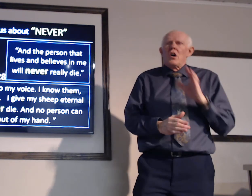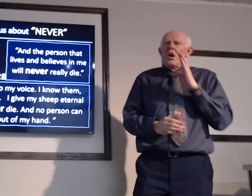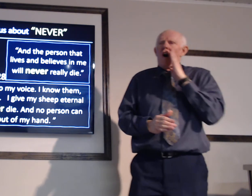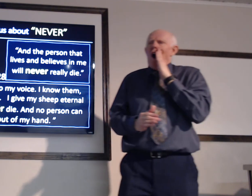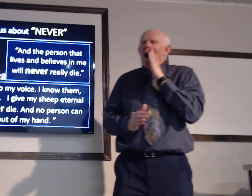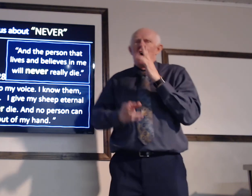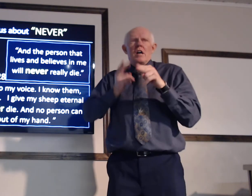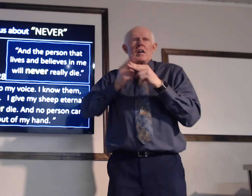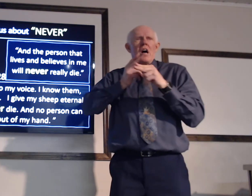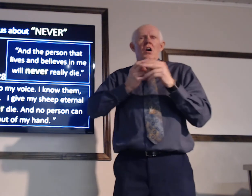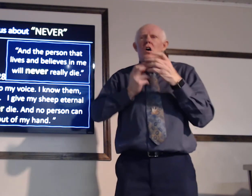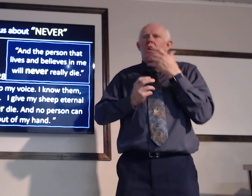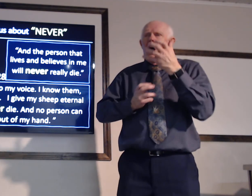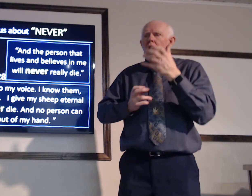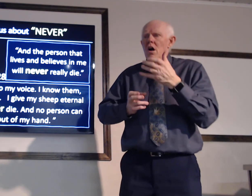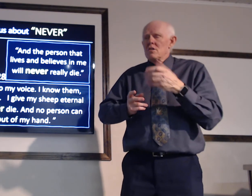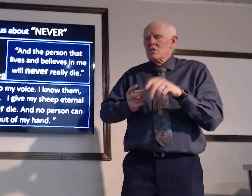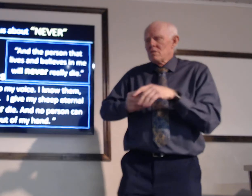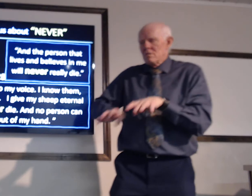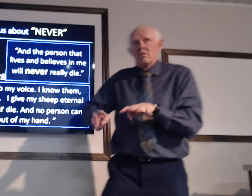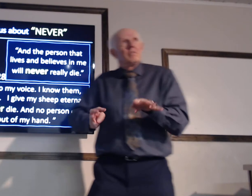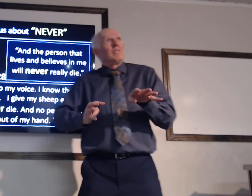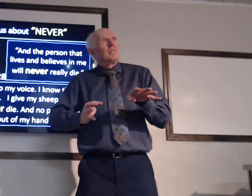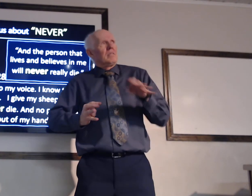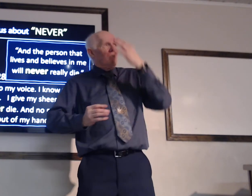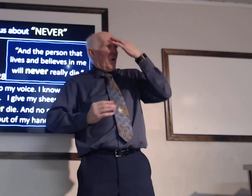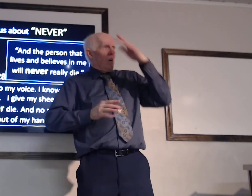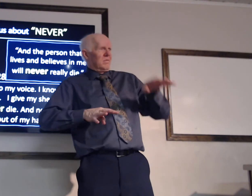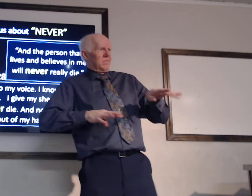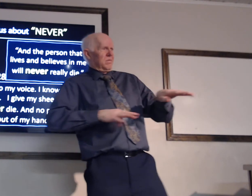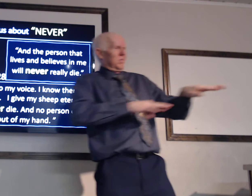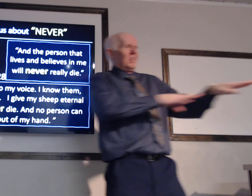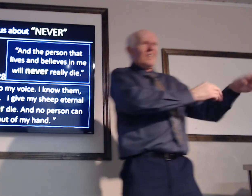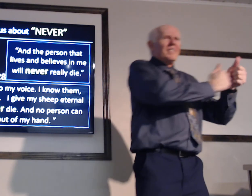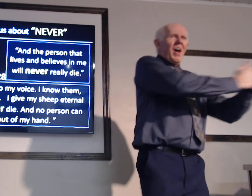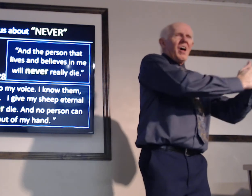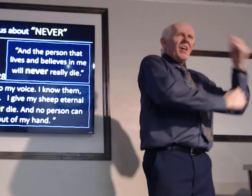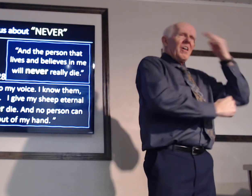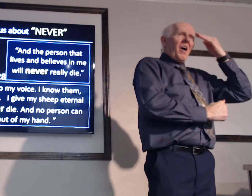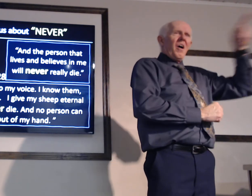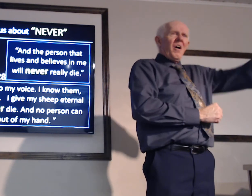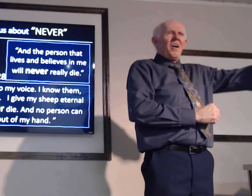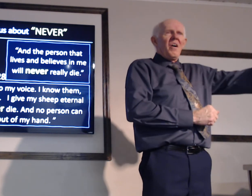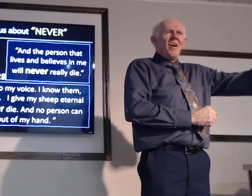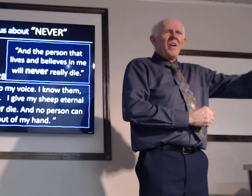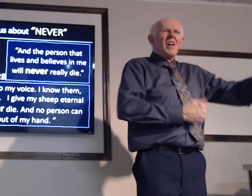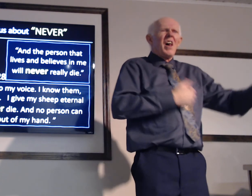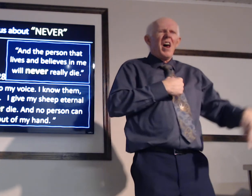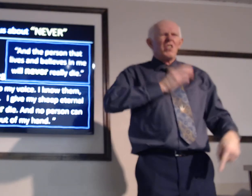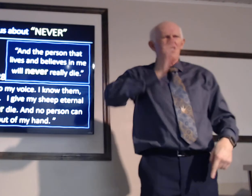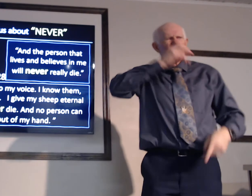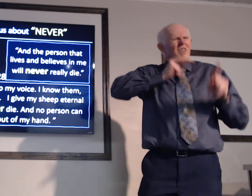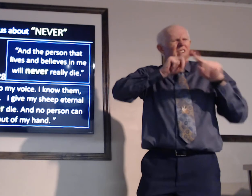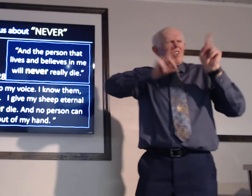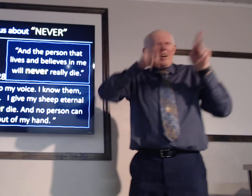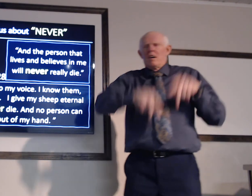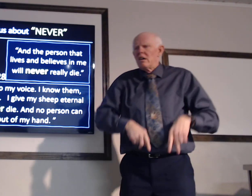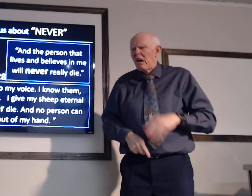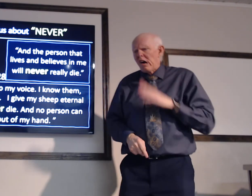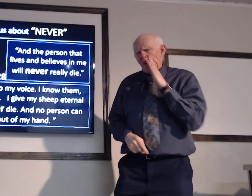He is our shepherd, and he calls us. And we look to him, and we follow him. We know him.